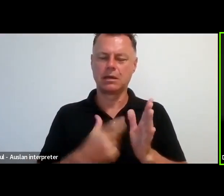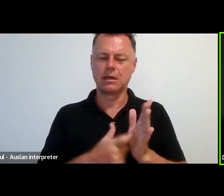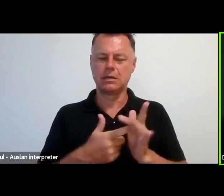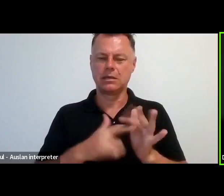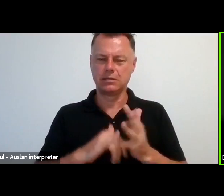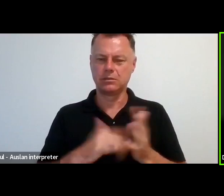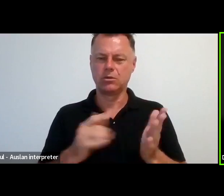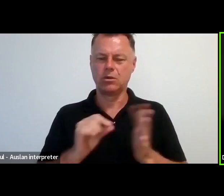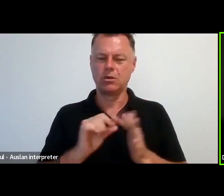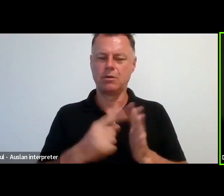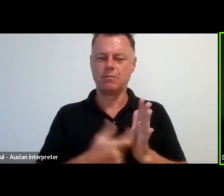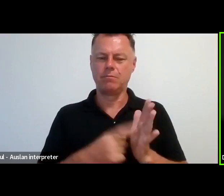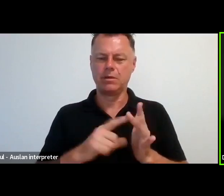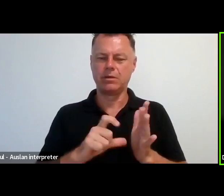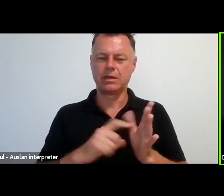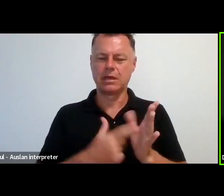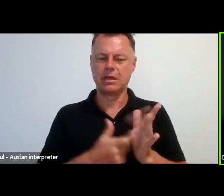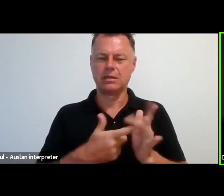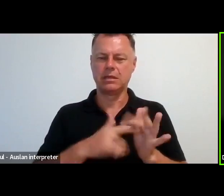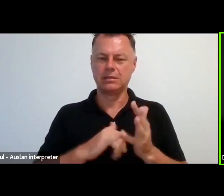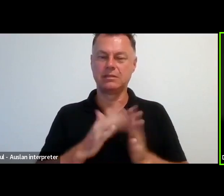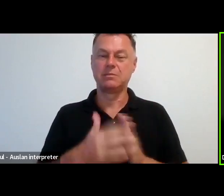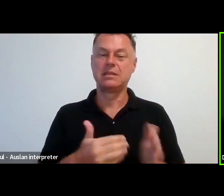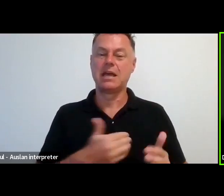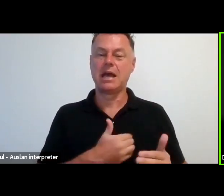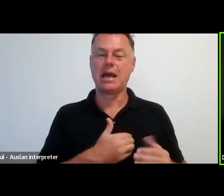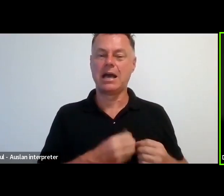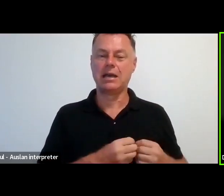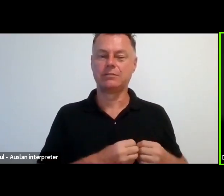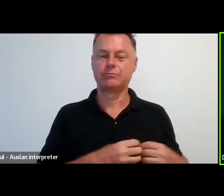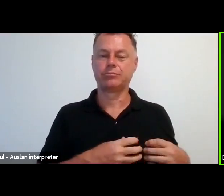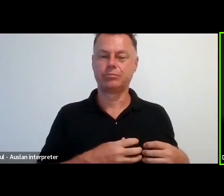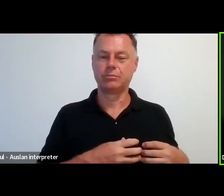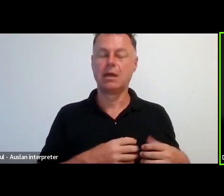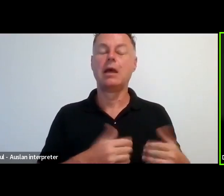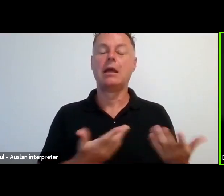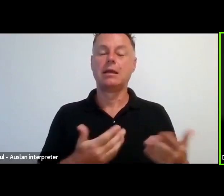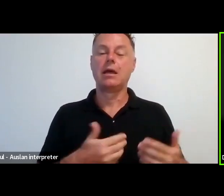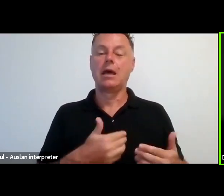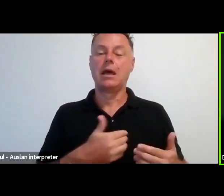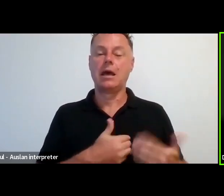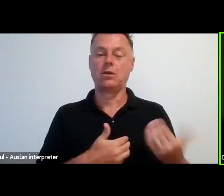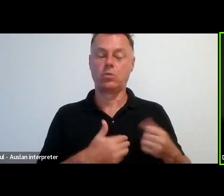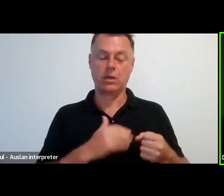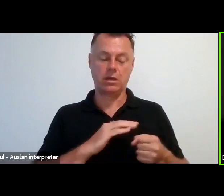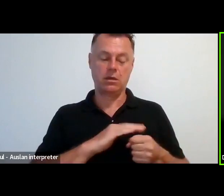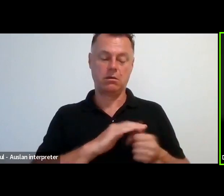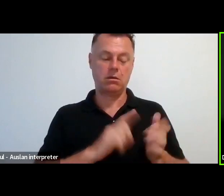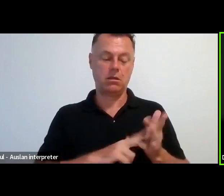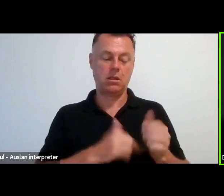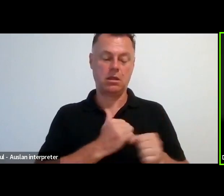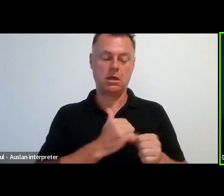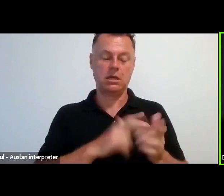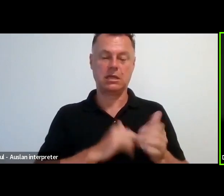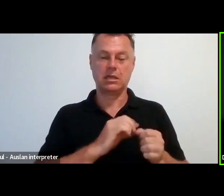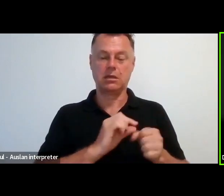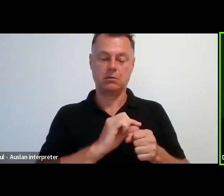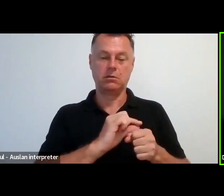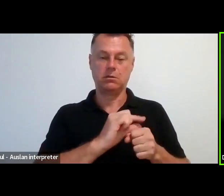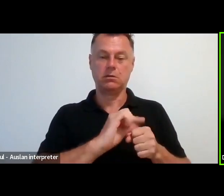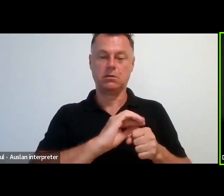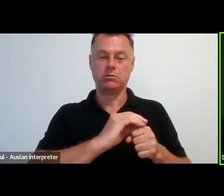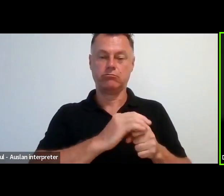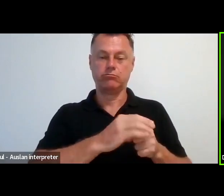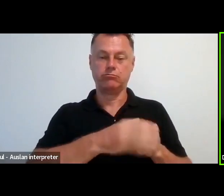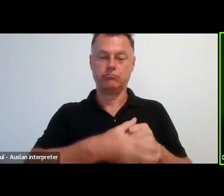that means inflammation of the heart and inflammation of the lining around the heart, respectively. That hasn't